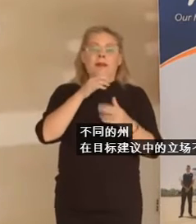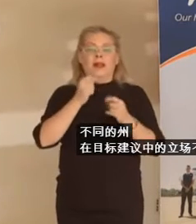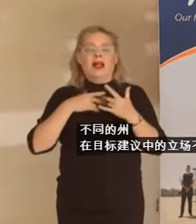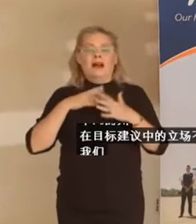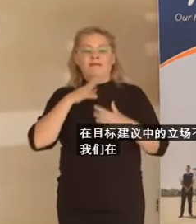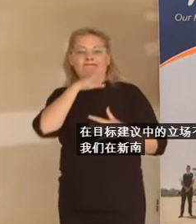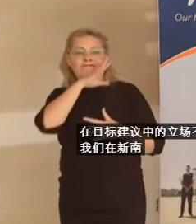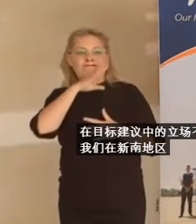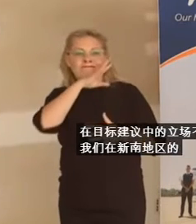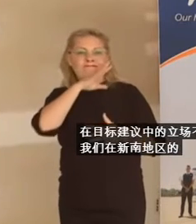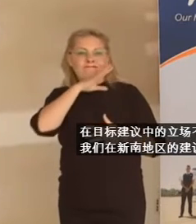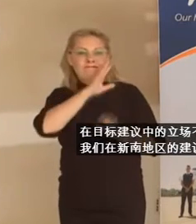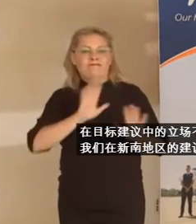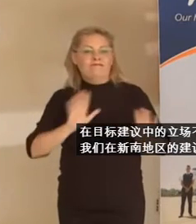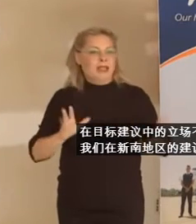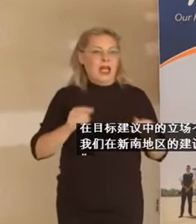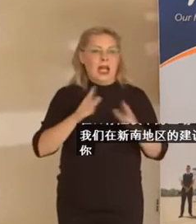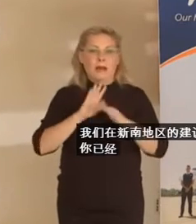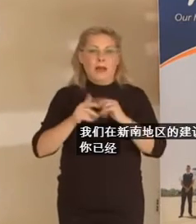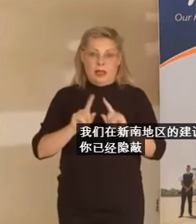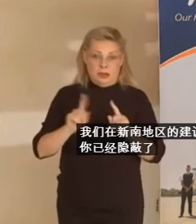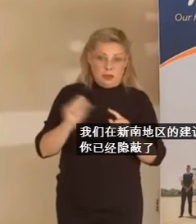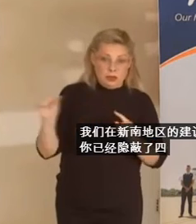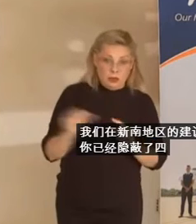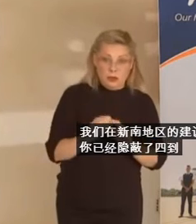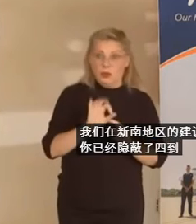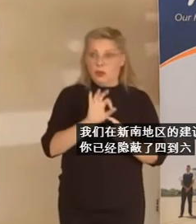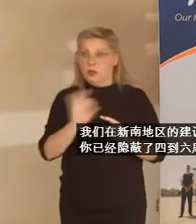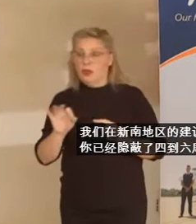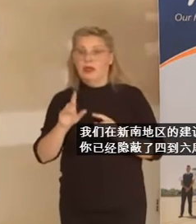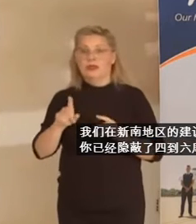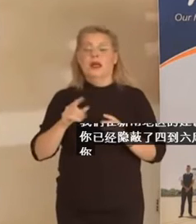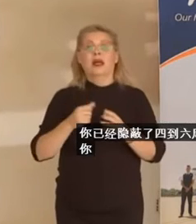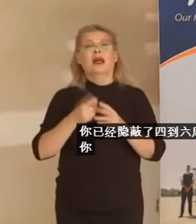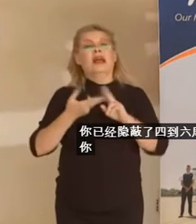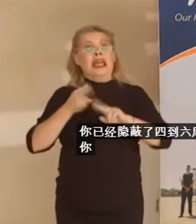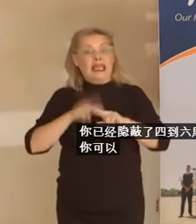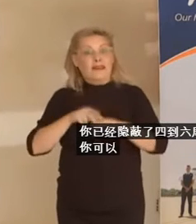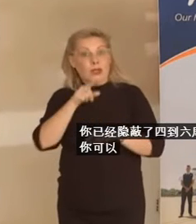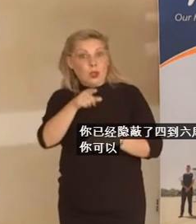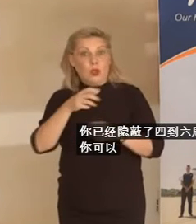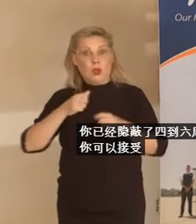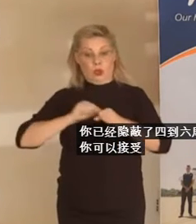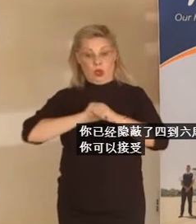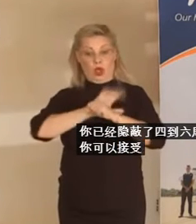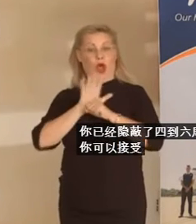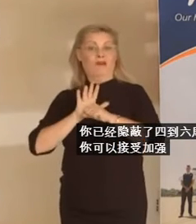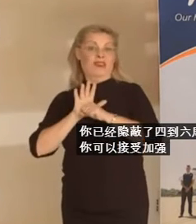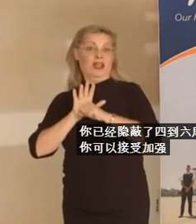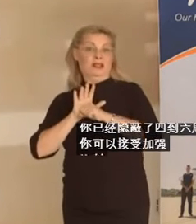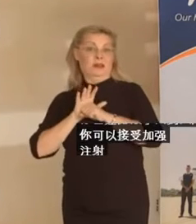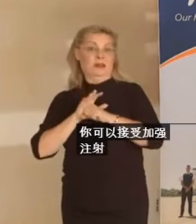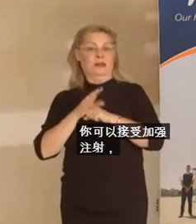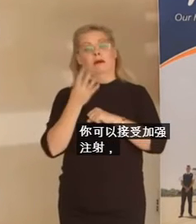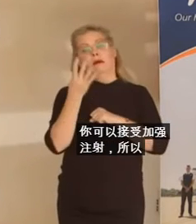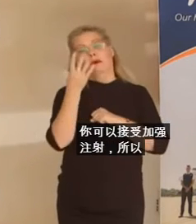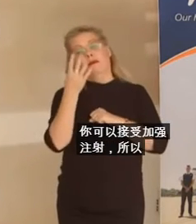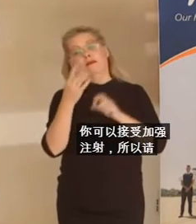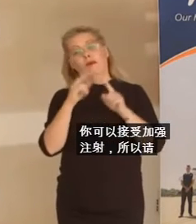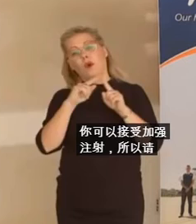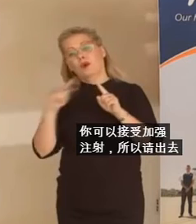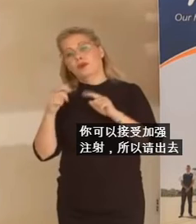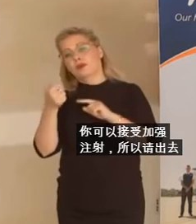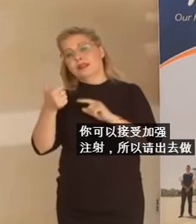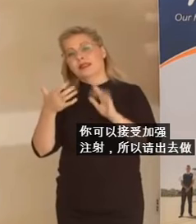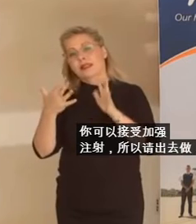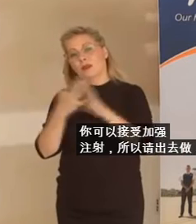ATAGI advice, but the advice we have in New South Wales, if it has been 4 to 6 weeks since you've had COVID, you can receive that booster shot. So please go